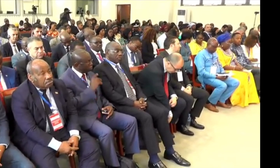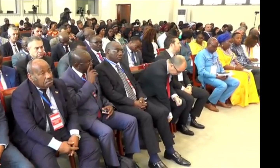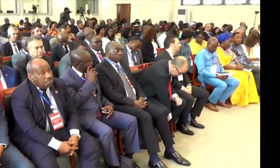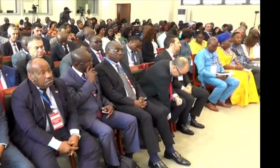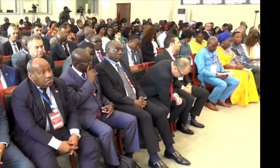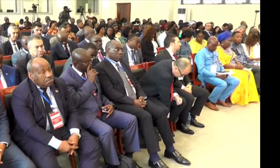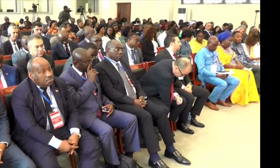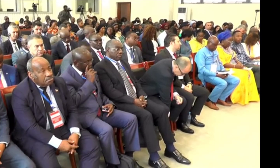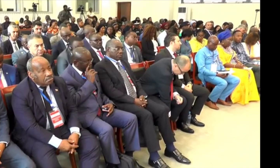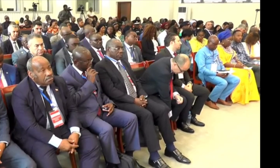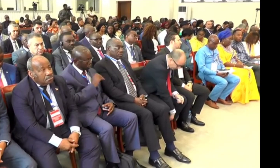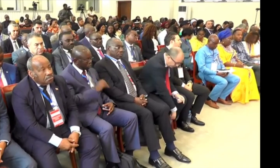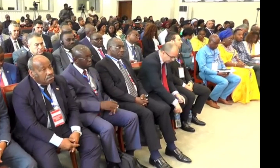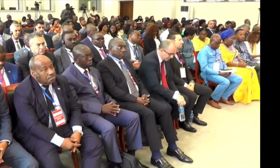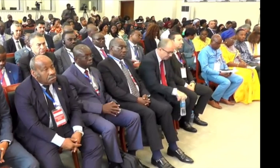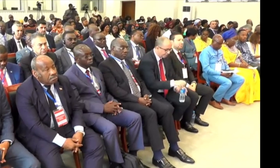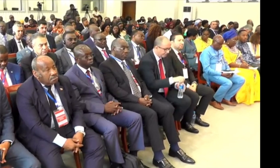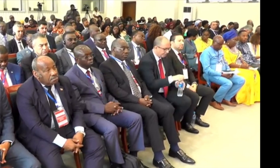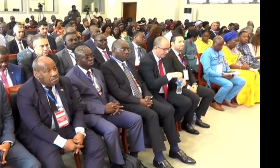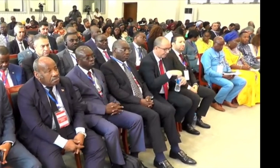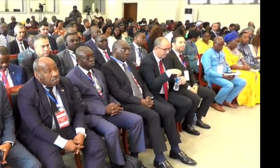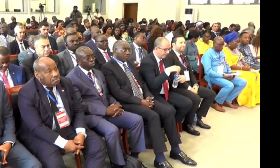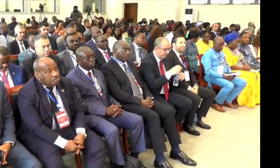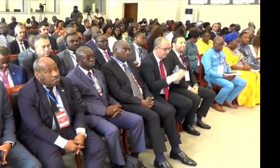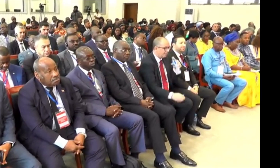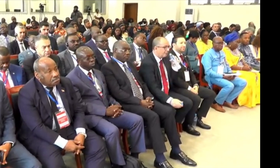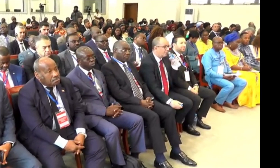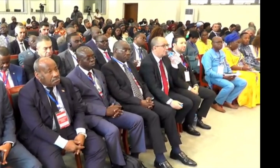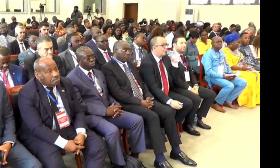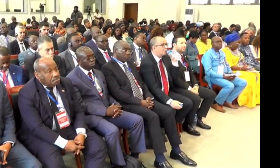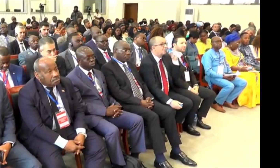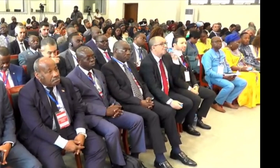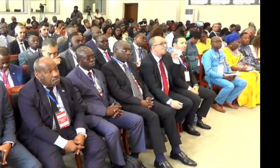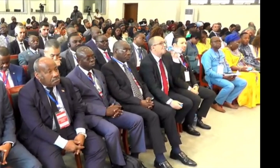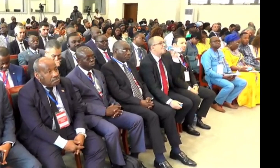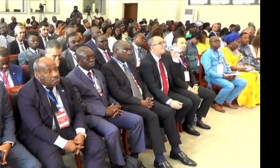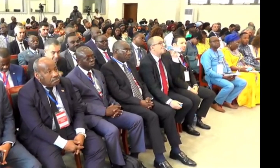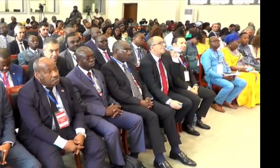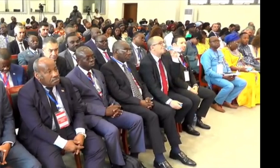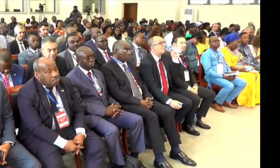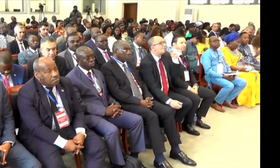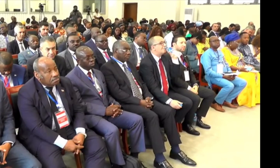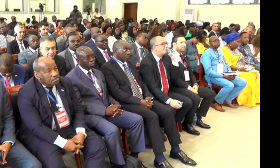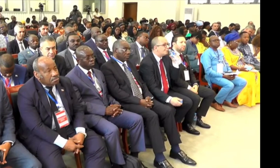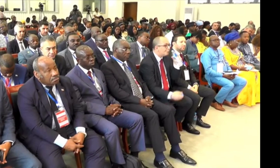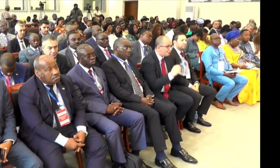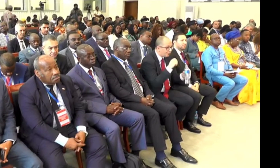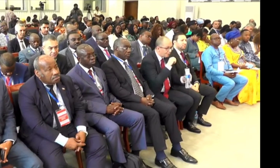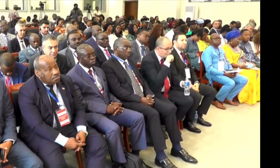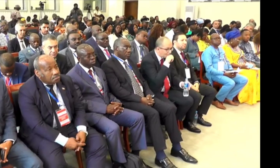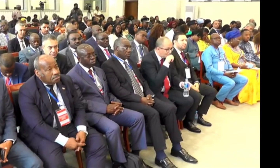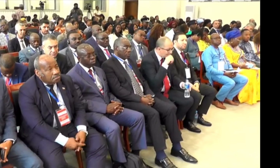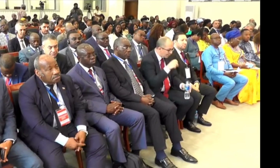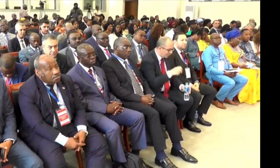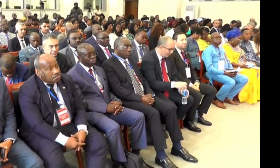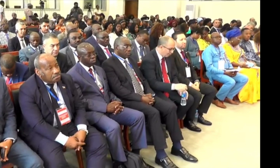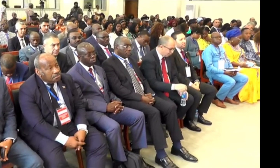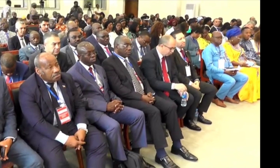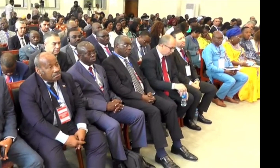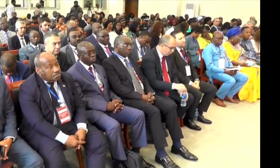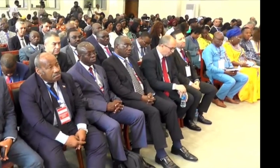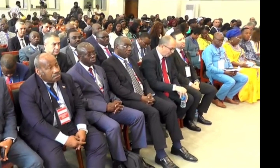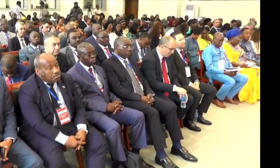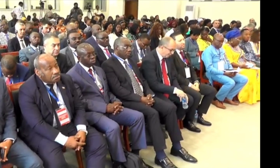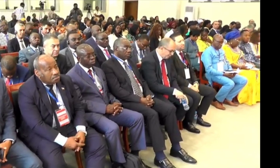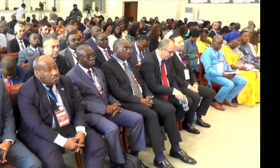together. I want to thank you. We're going to have a statement now by His Excellency the Chief of the